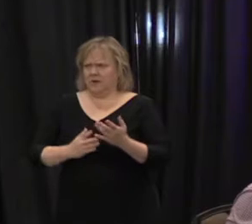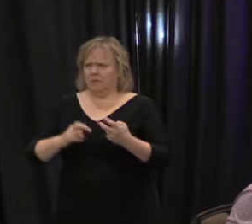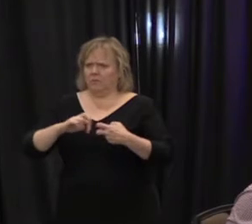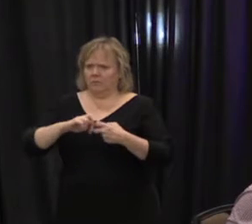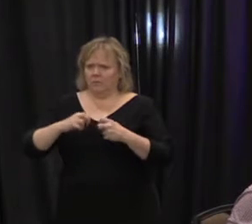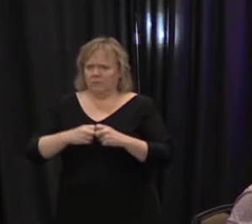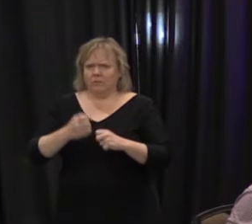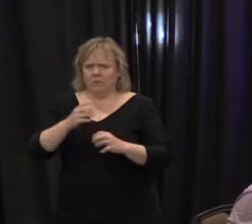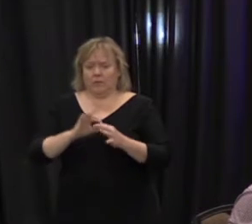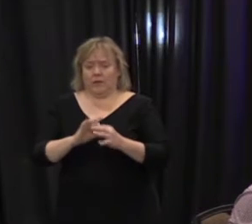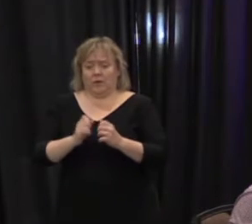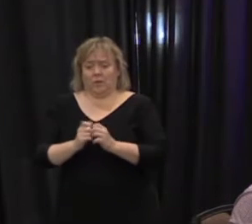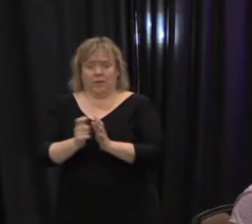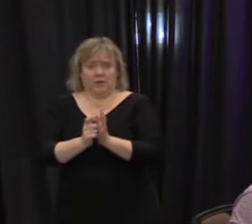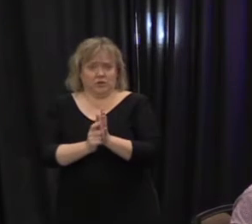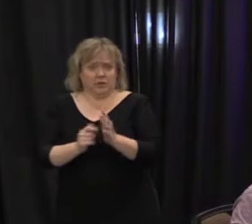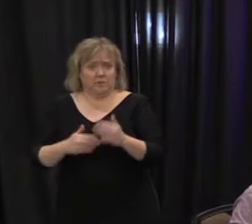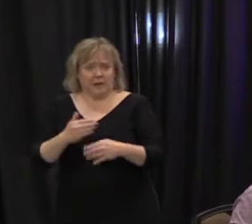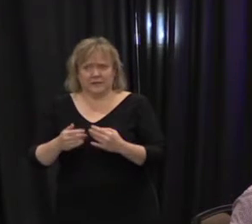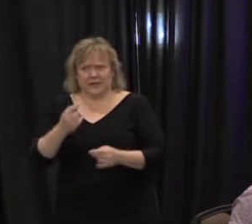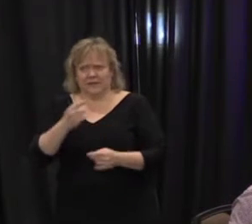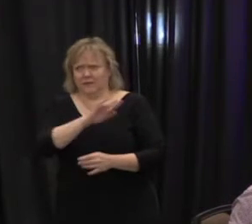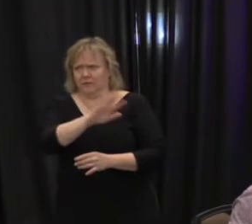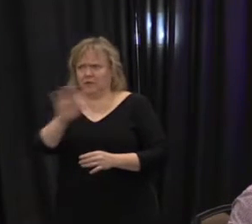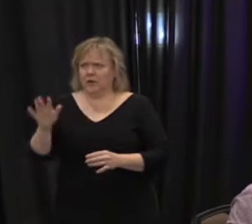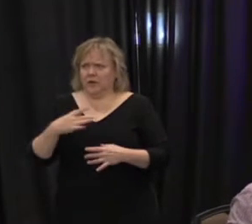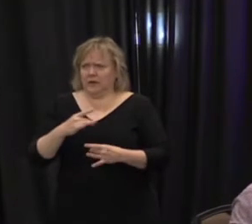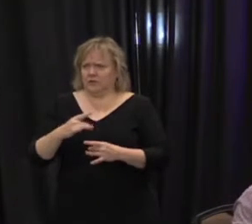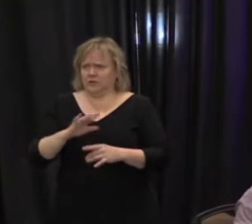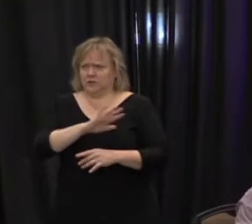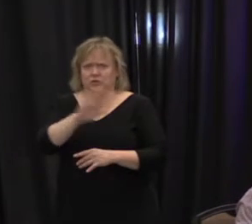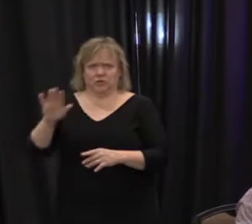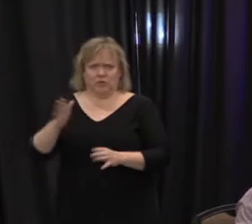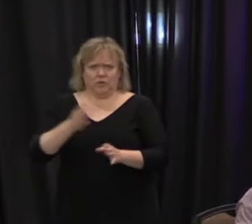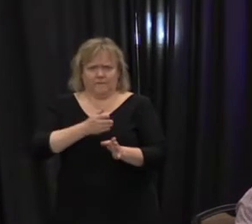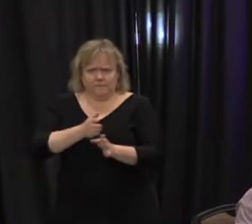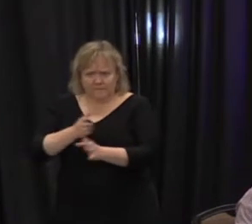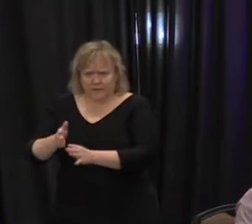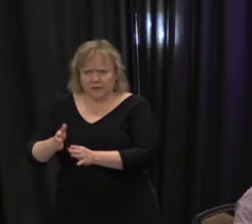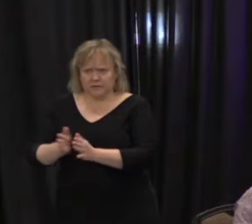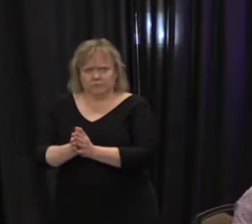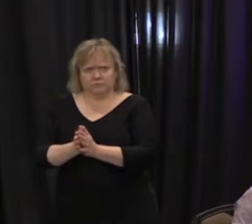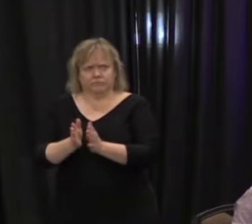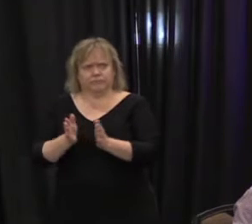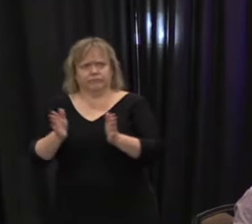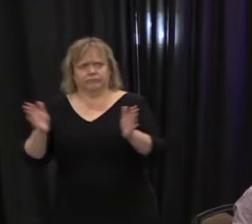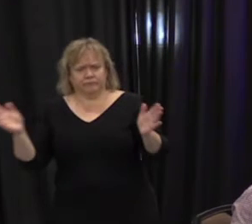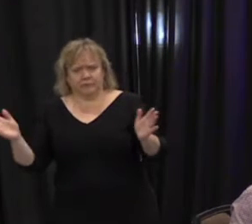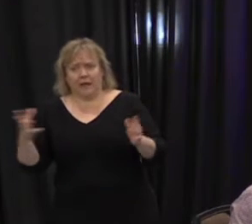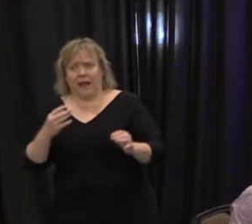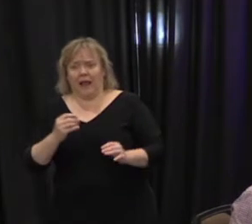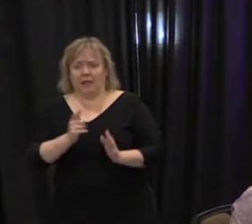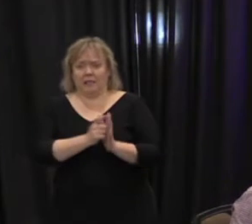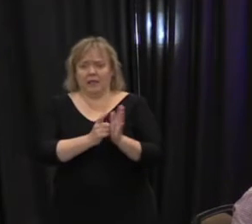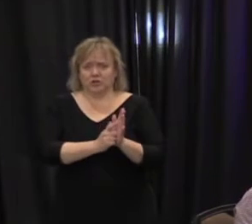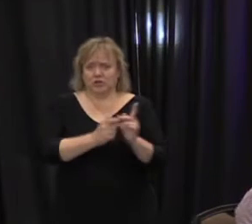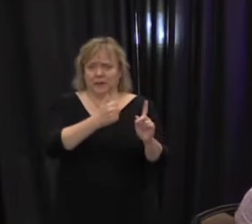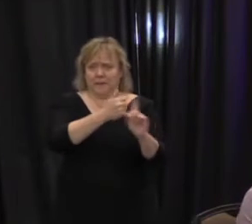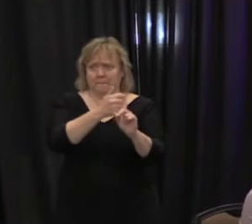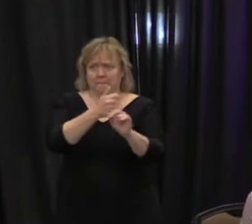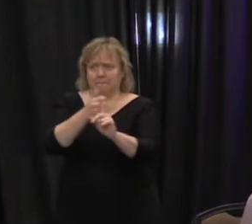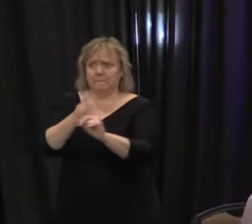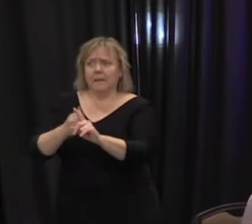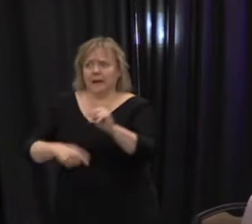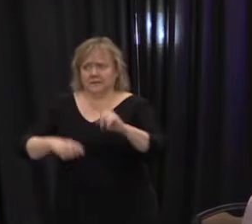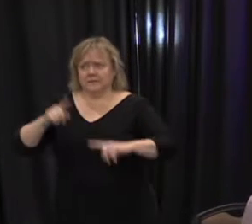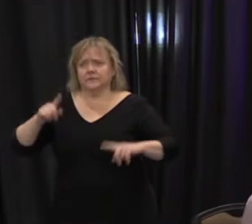this room. Different kind of legislation that impacts people differently. And I think that's part of what we failed at, is